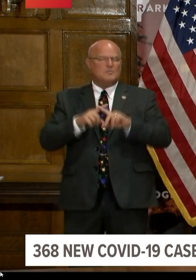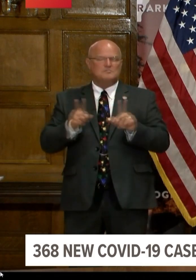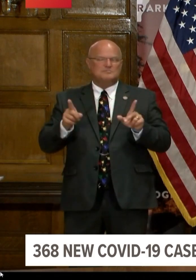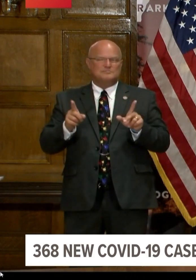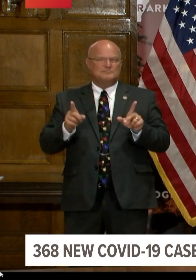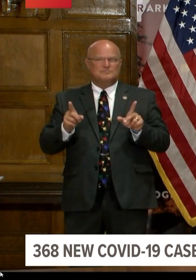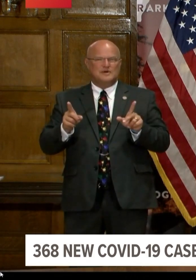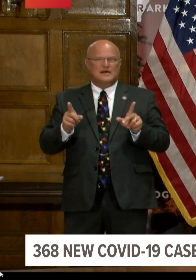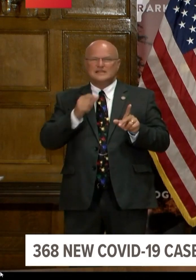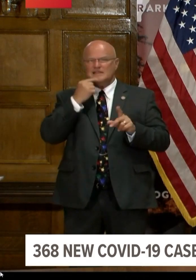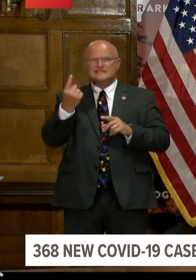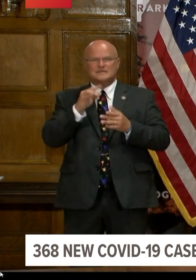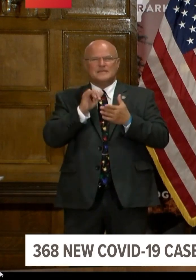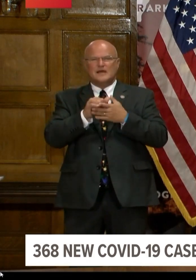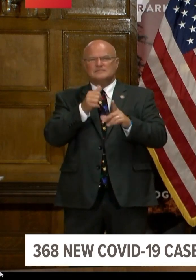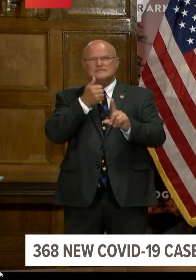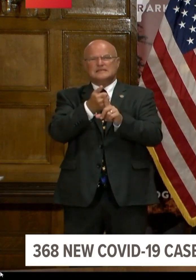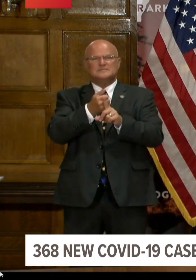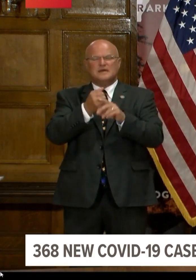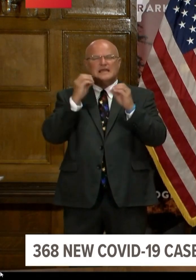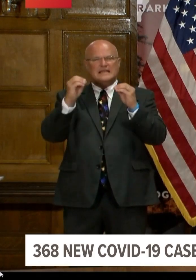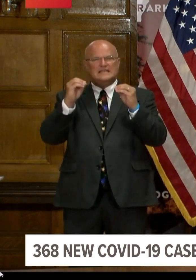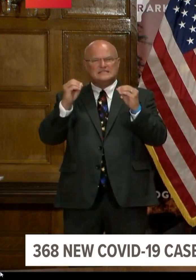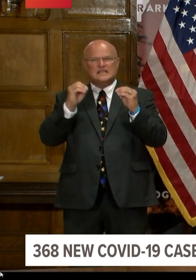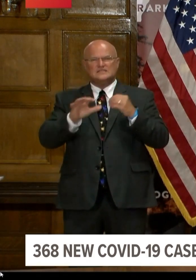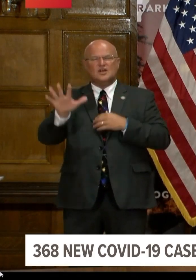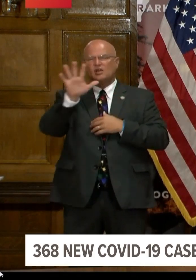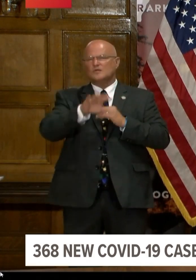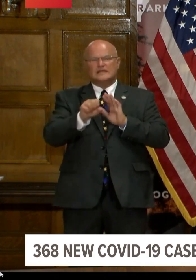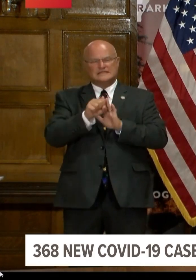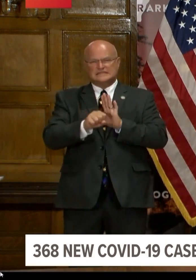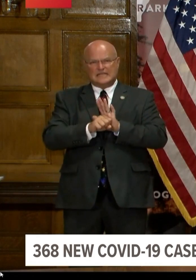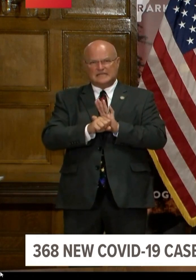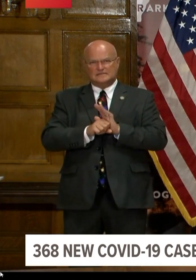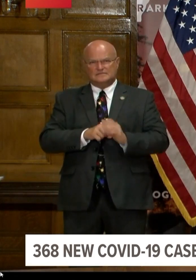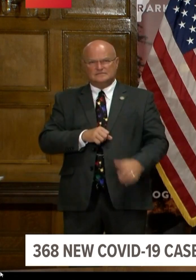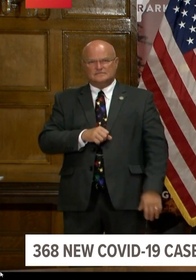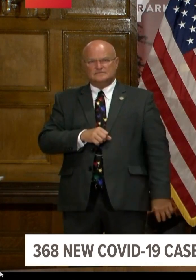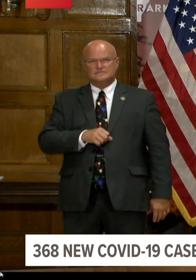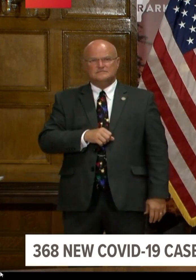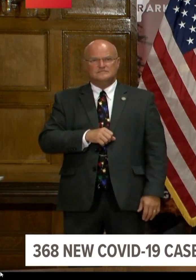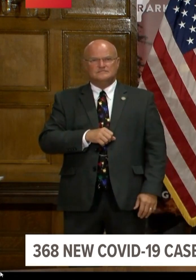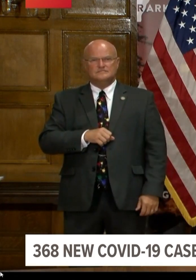not something that will impact education across the state.